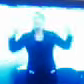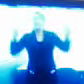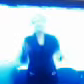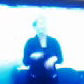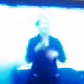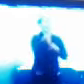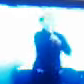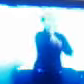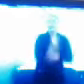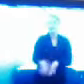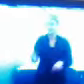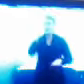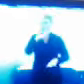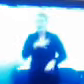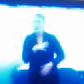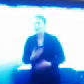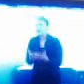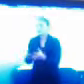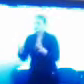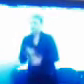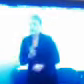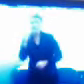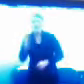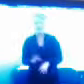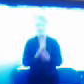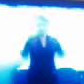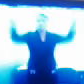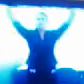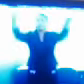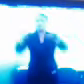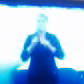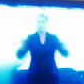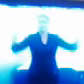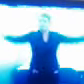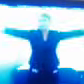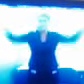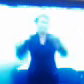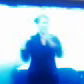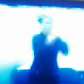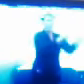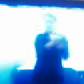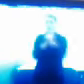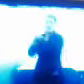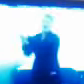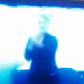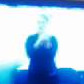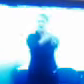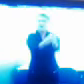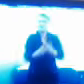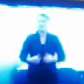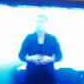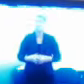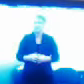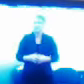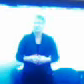sprang out and ran away free. The birds, the woman, the gruel, that all came out of the cat, running in every which